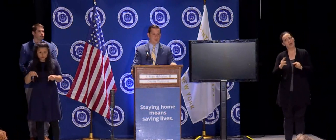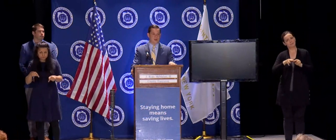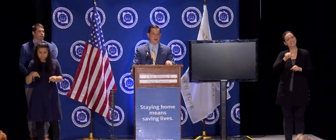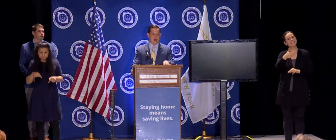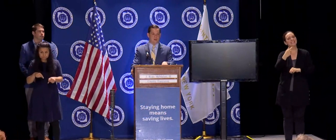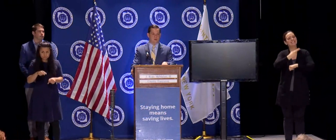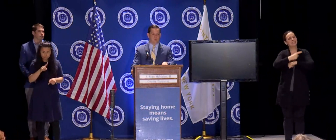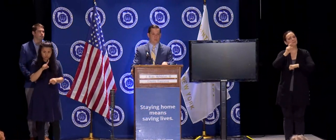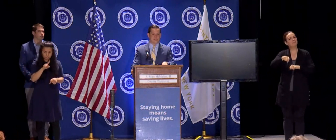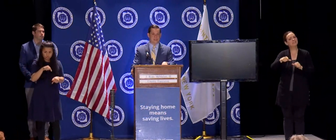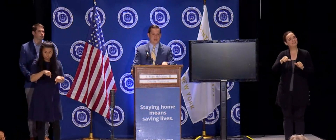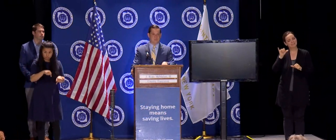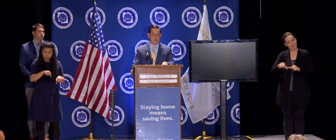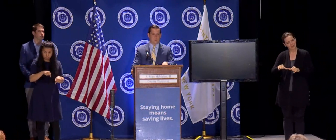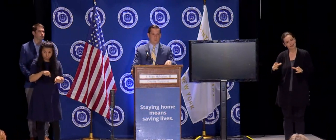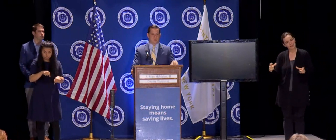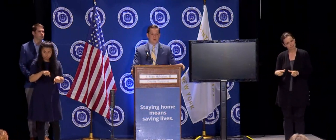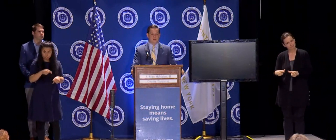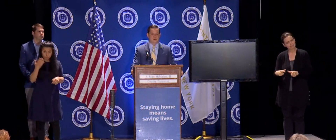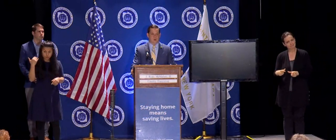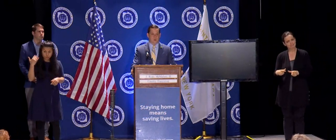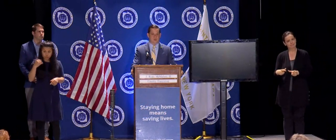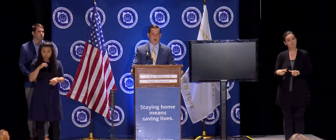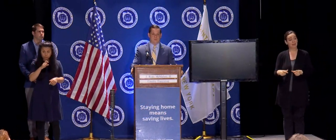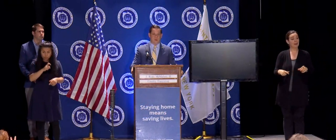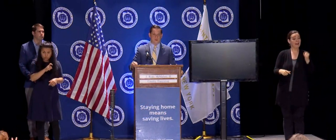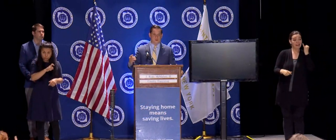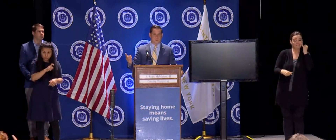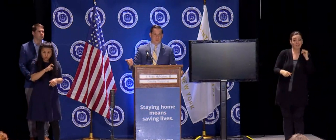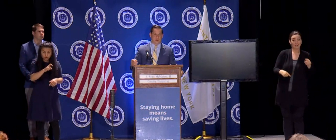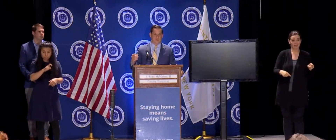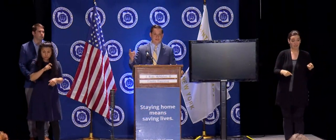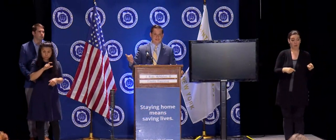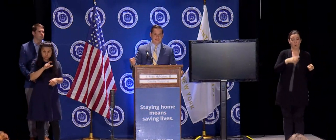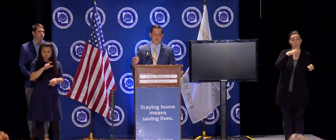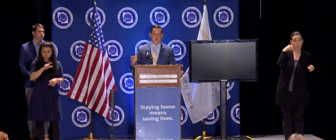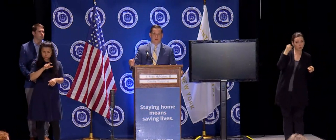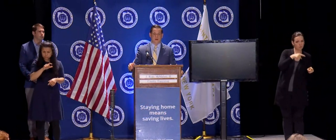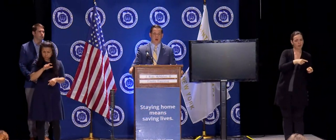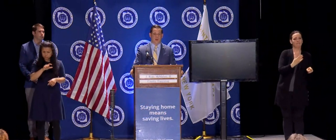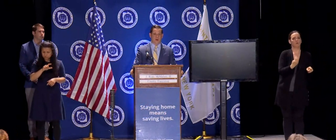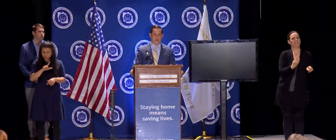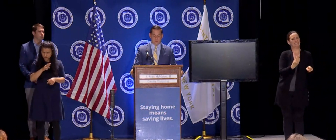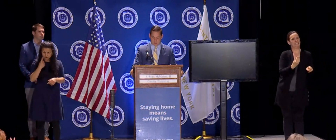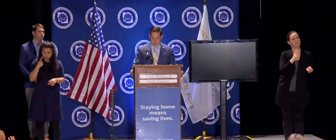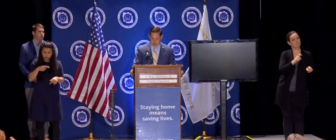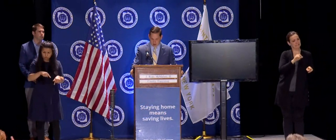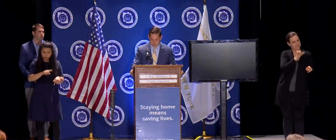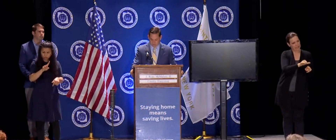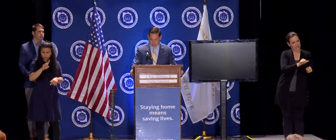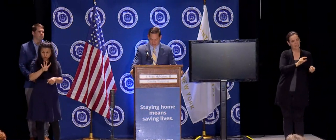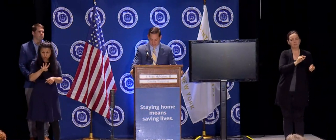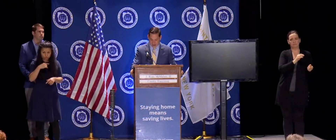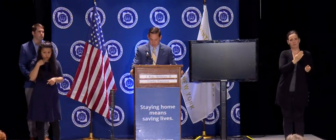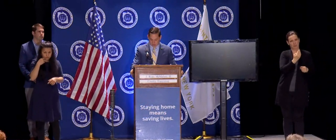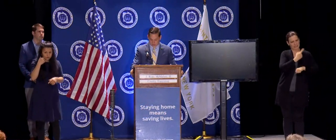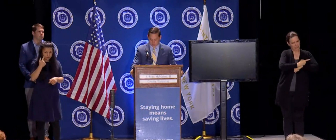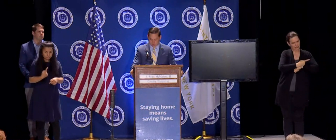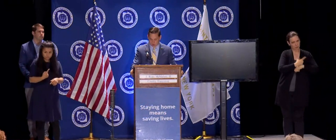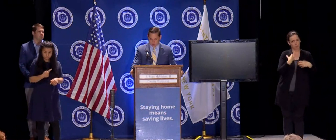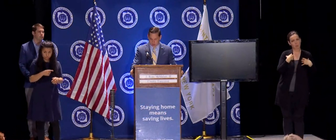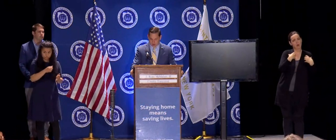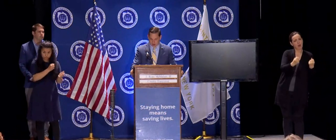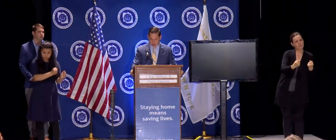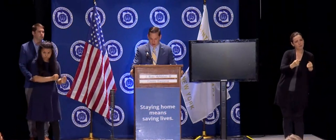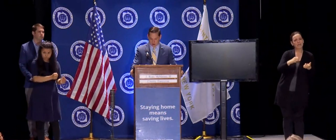a senior. Now it's 14 at minimum. So those numbers, the recoveries, it takes a little bit longer for that to happen.